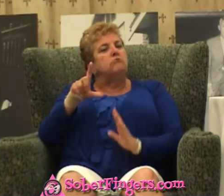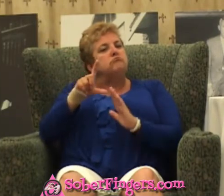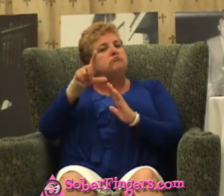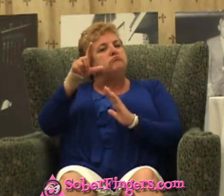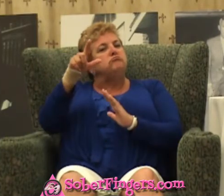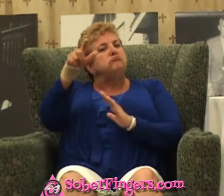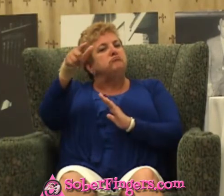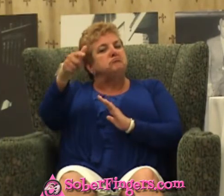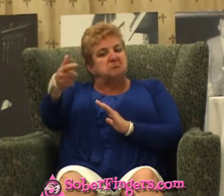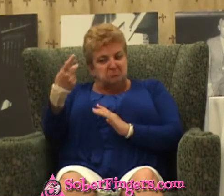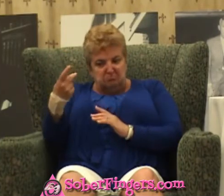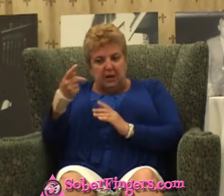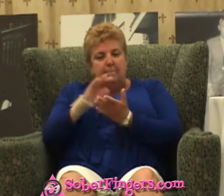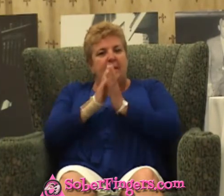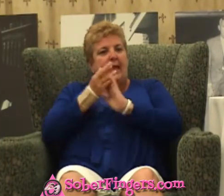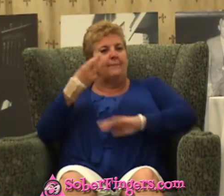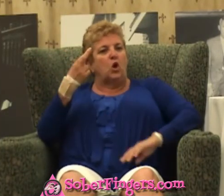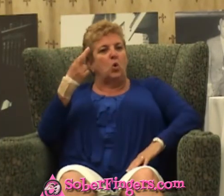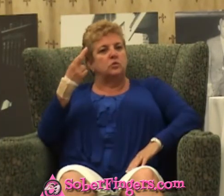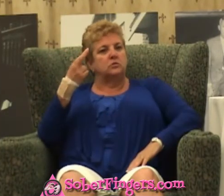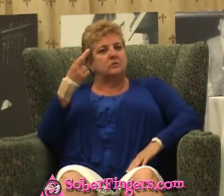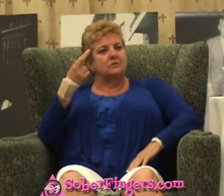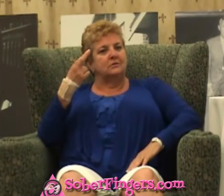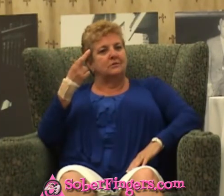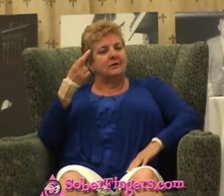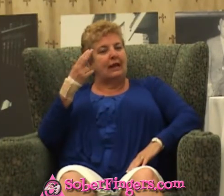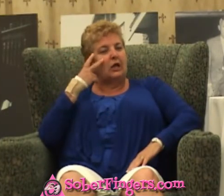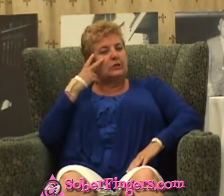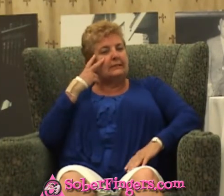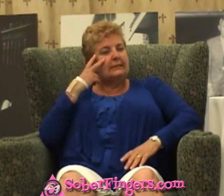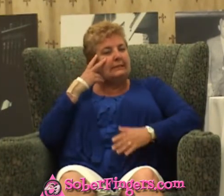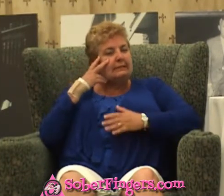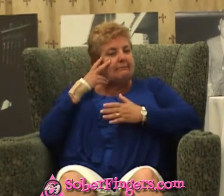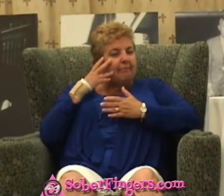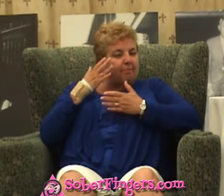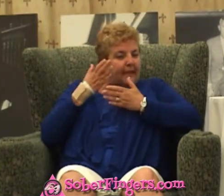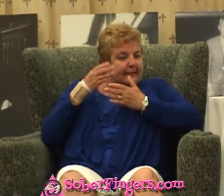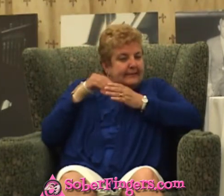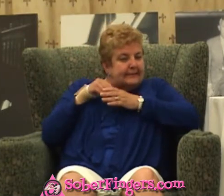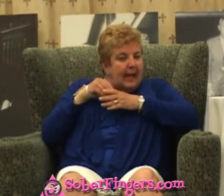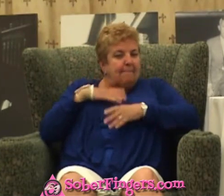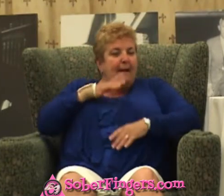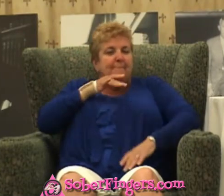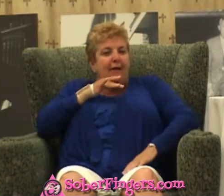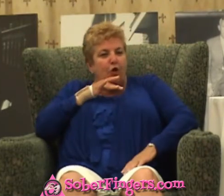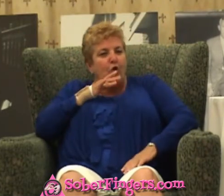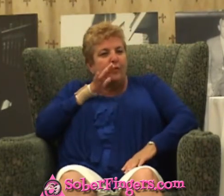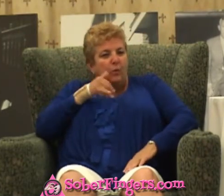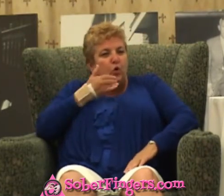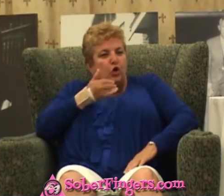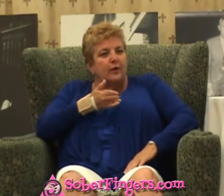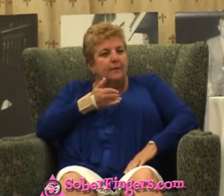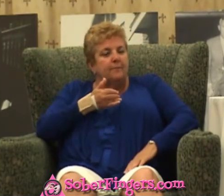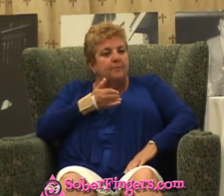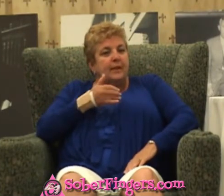to see the glimpses of my mom that I could. And about 10 years ago, my baby brother died of this disease. He